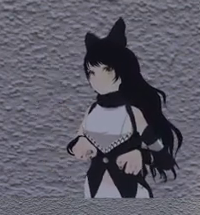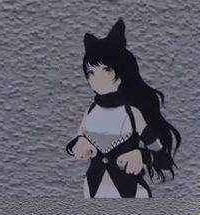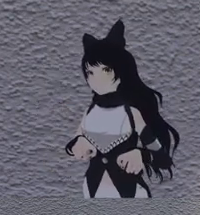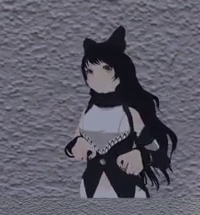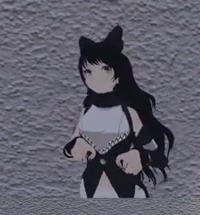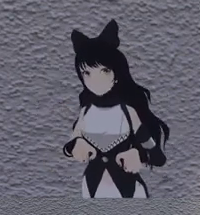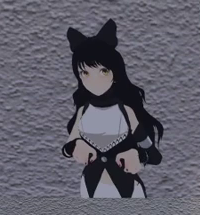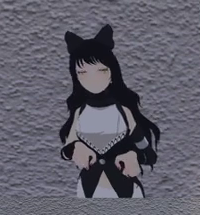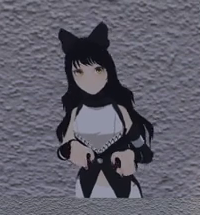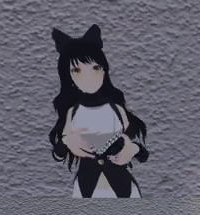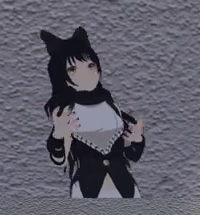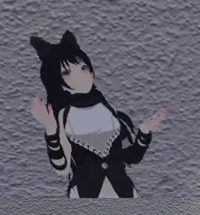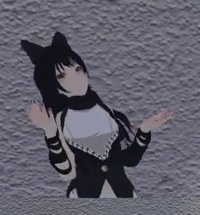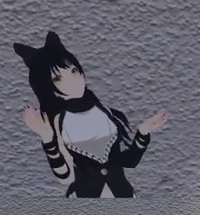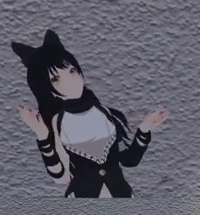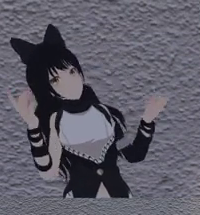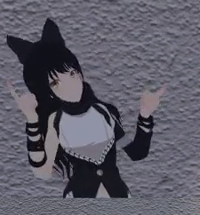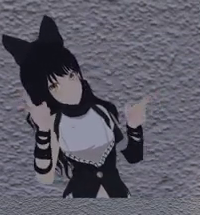Happen.